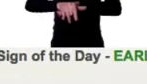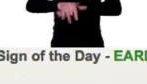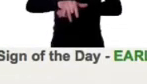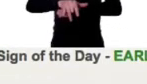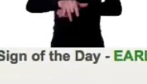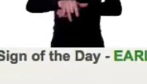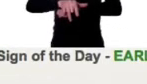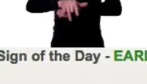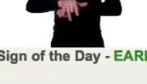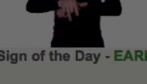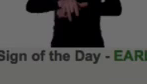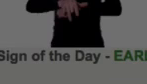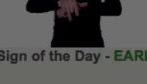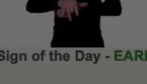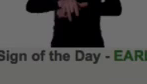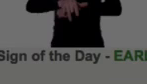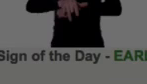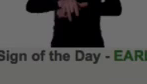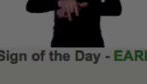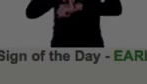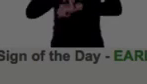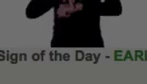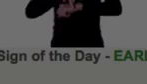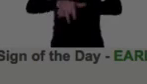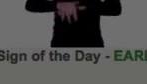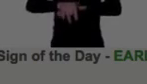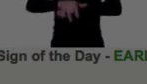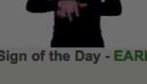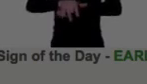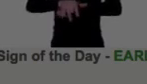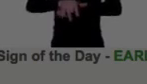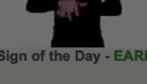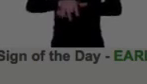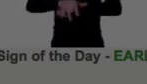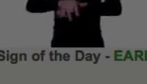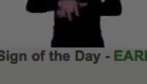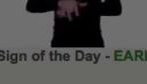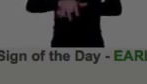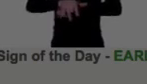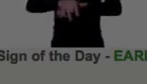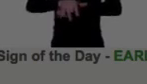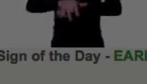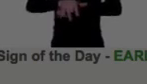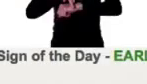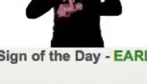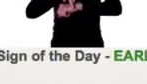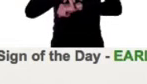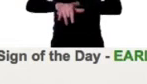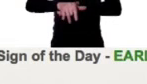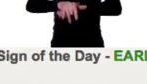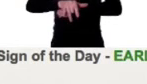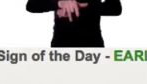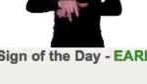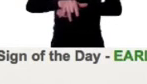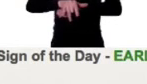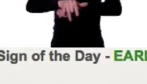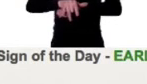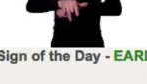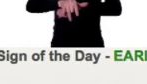Q&A. Okay, there's two different things here. There's Interpreter 411 and Interpreter Q&A. Many articles and information pertaining